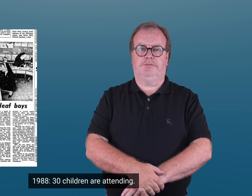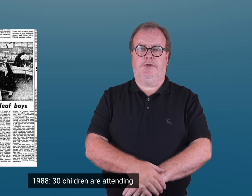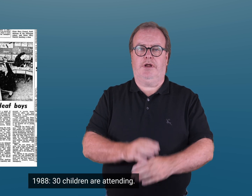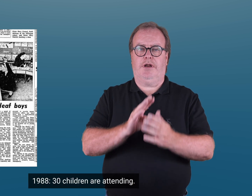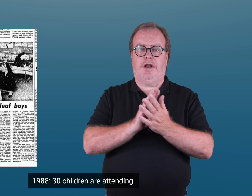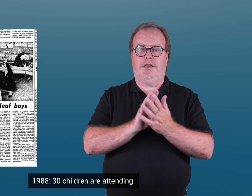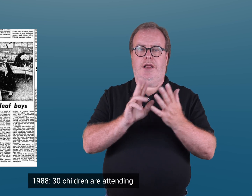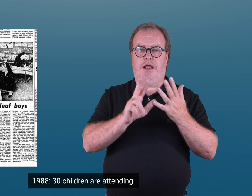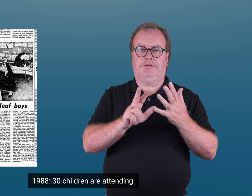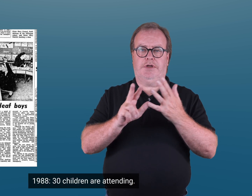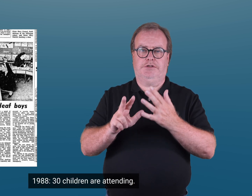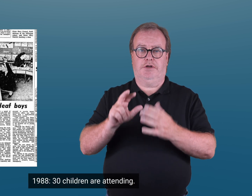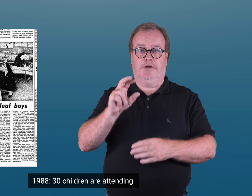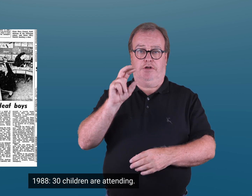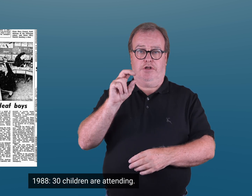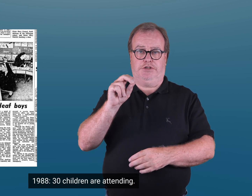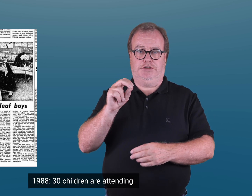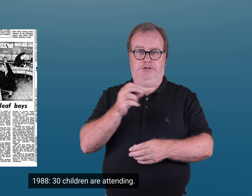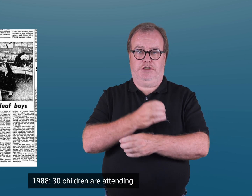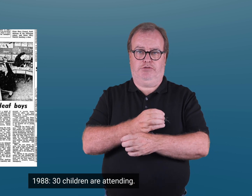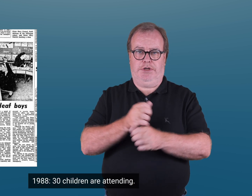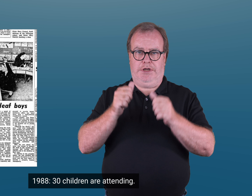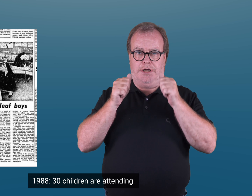1988. 30 children are attending.